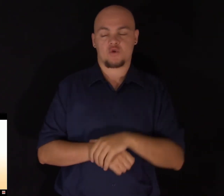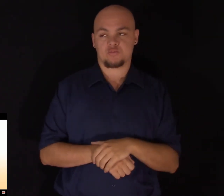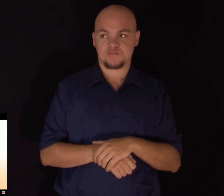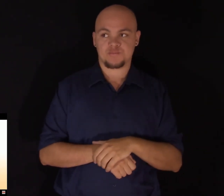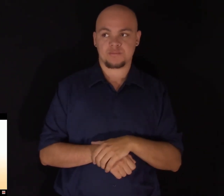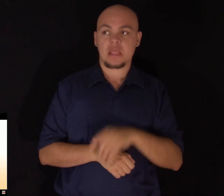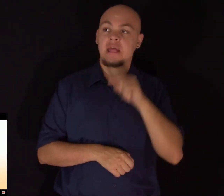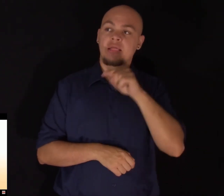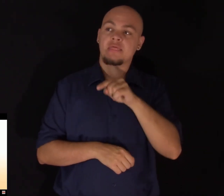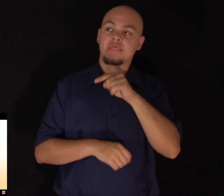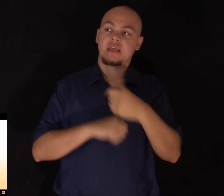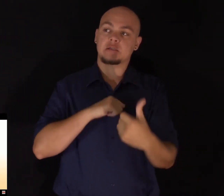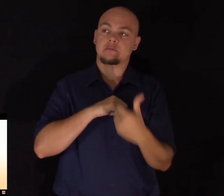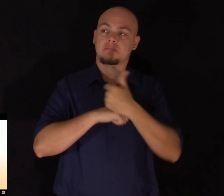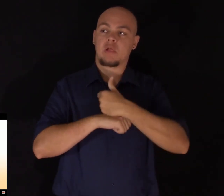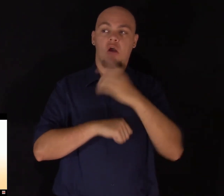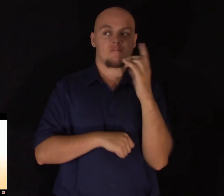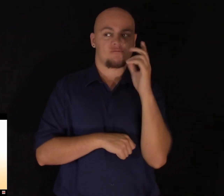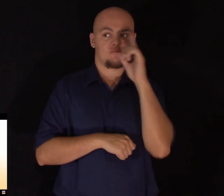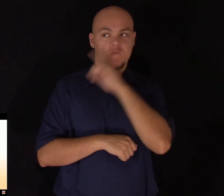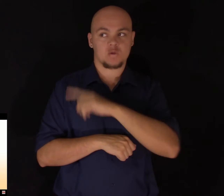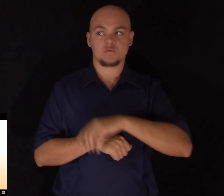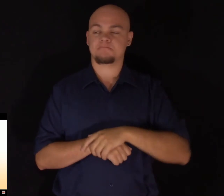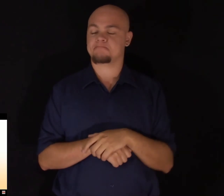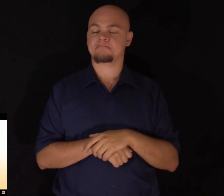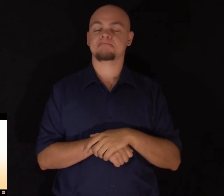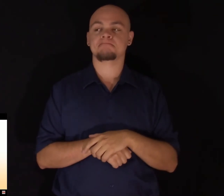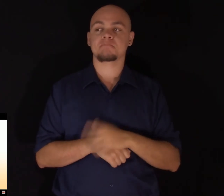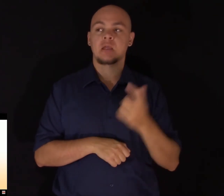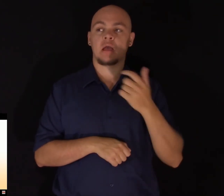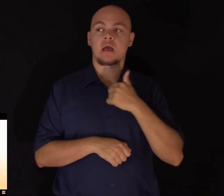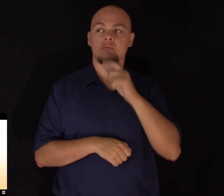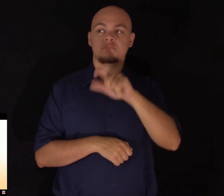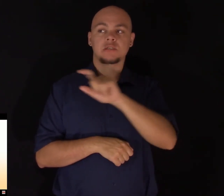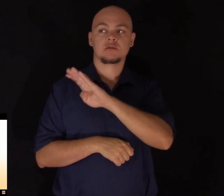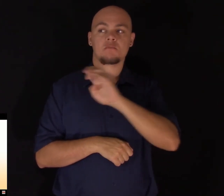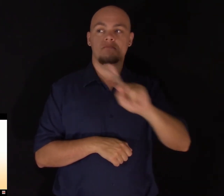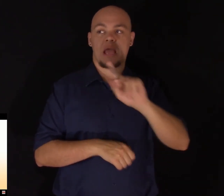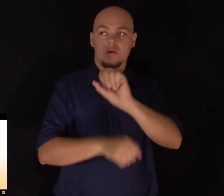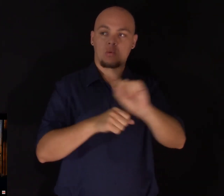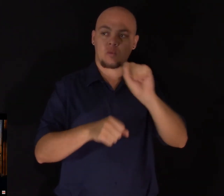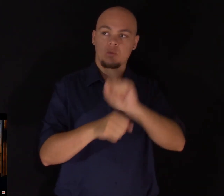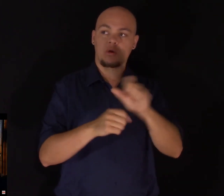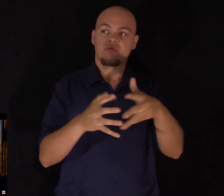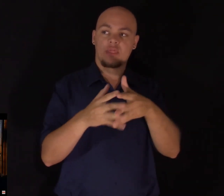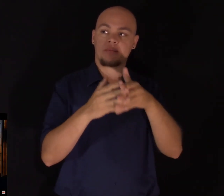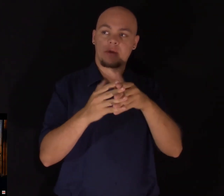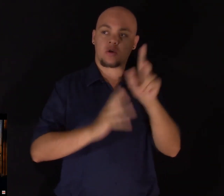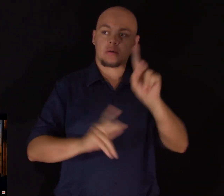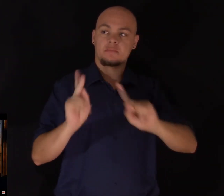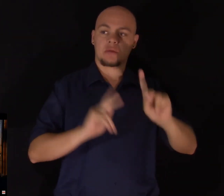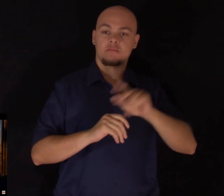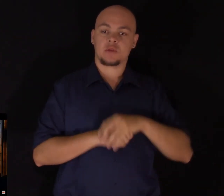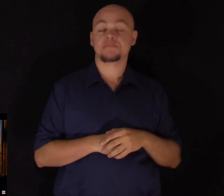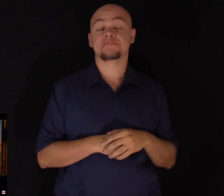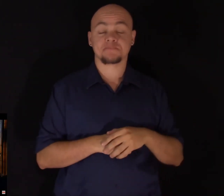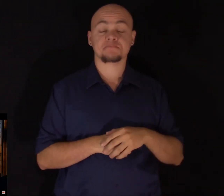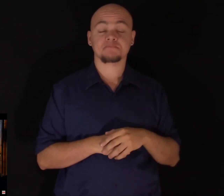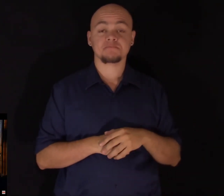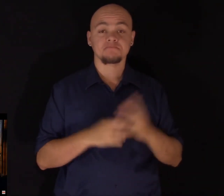These allegations are false, and I need to go back to work for the American people. Thank